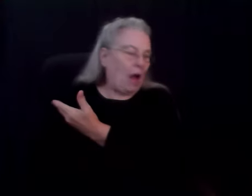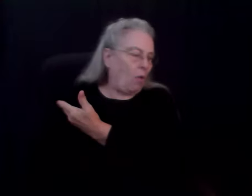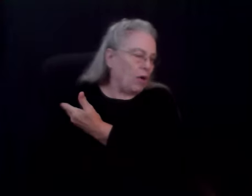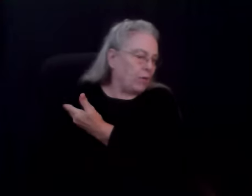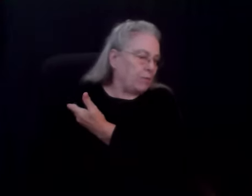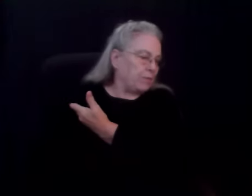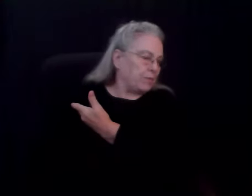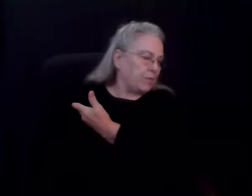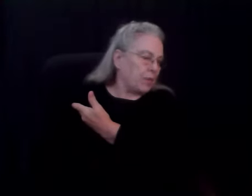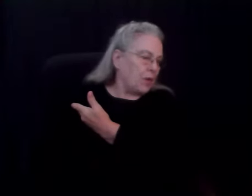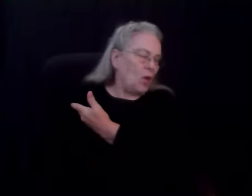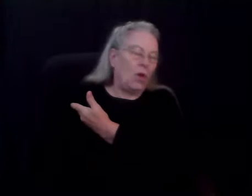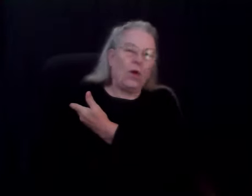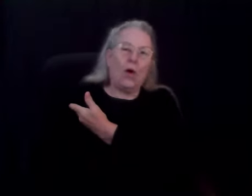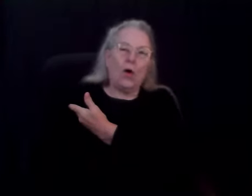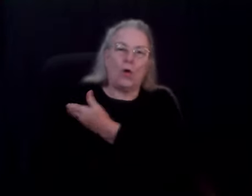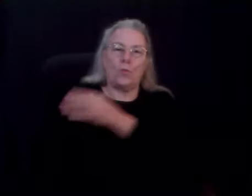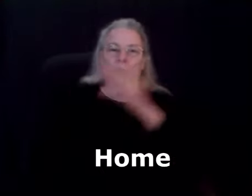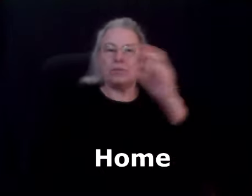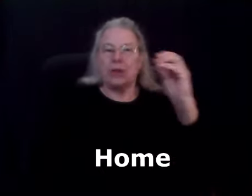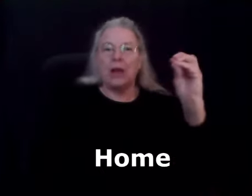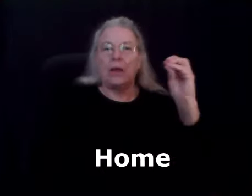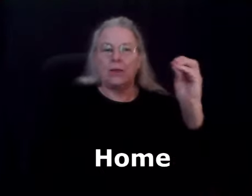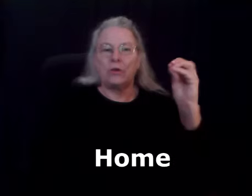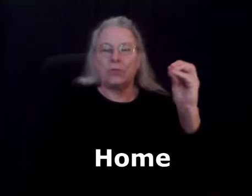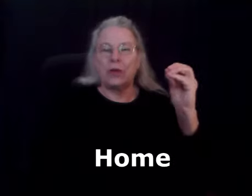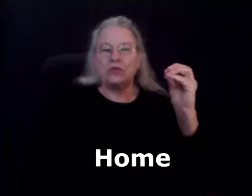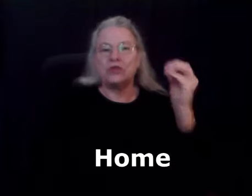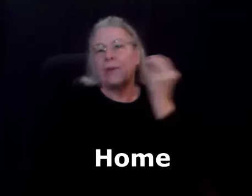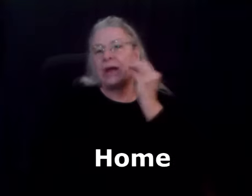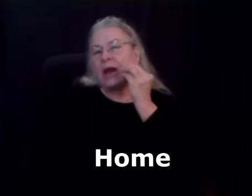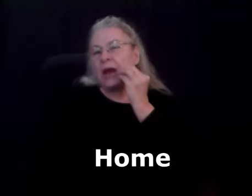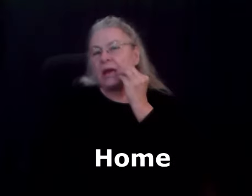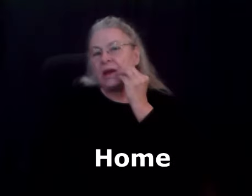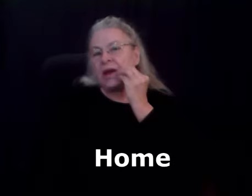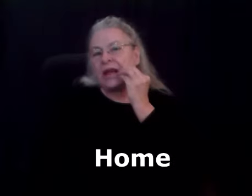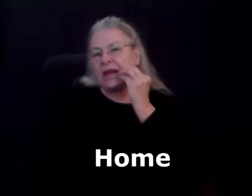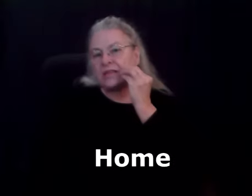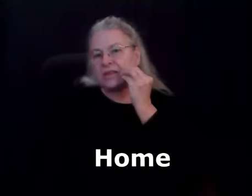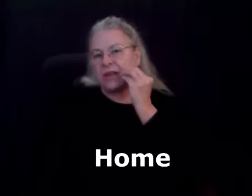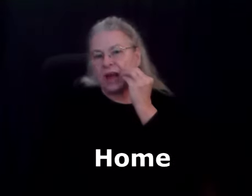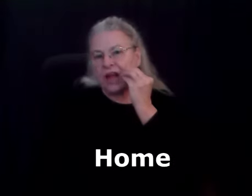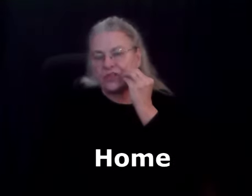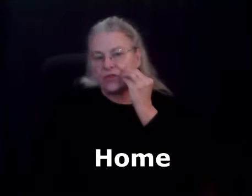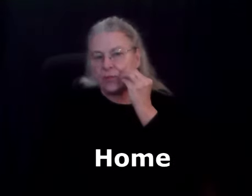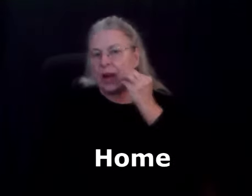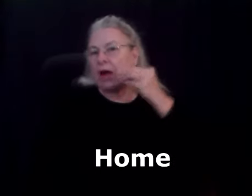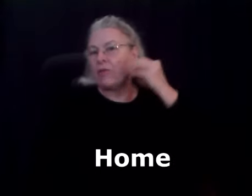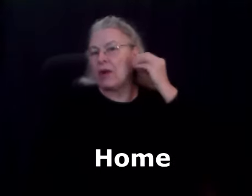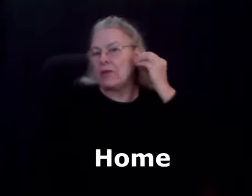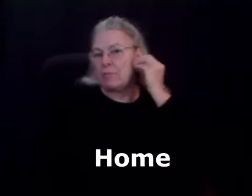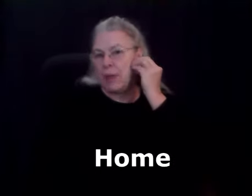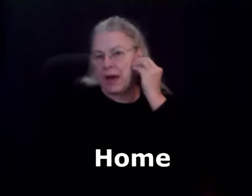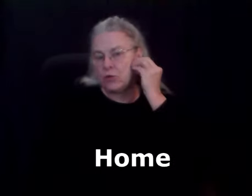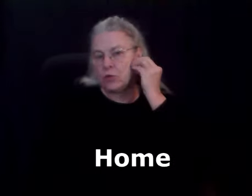Hour. Home. Your pinched dominant hand against the edge of the mouth and then back toward the